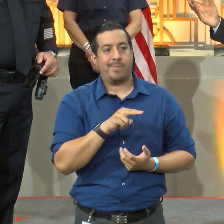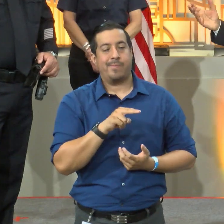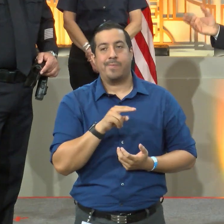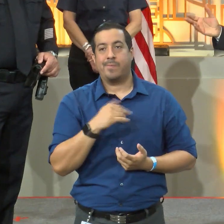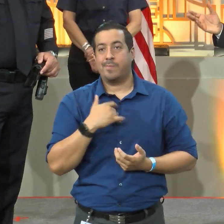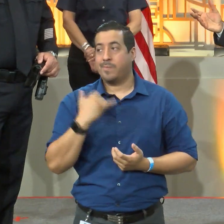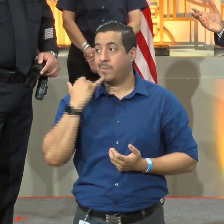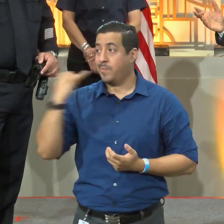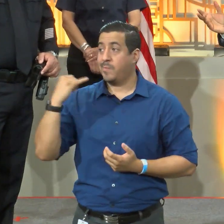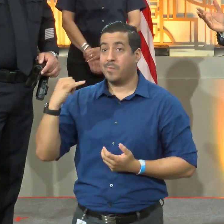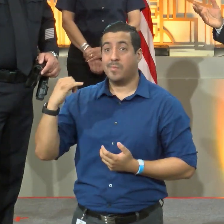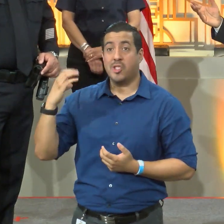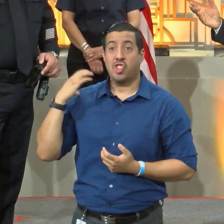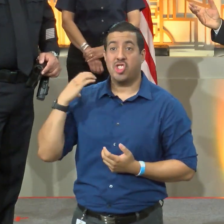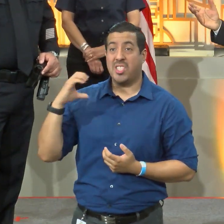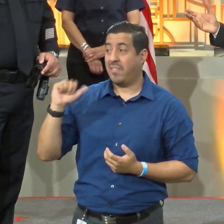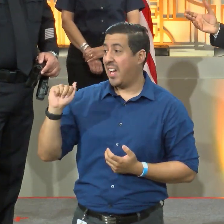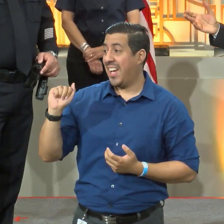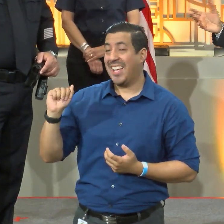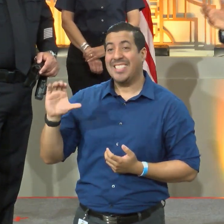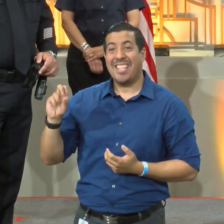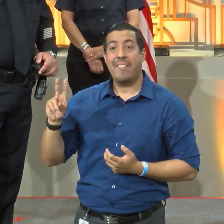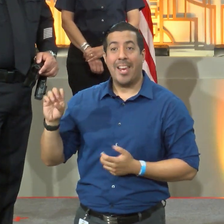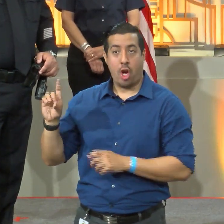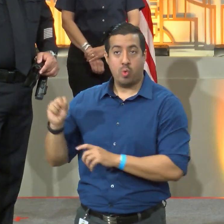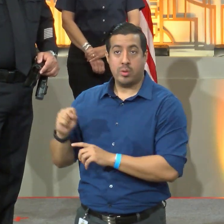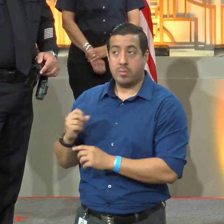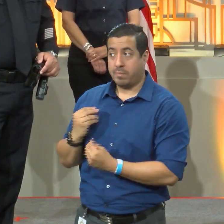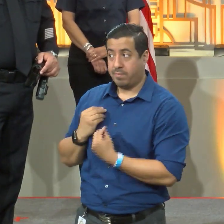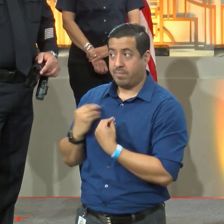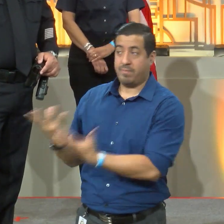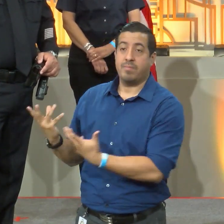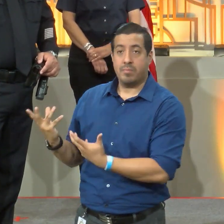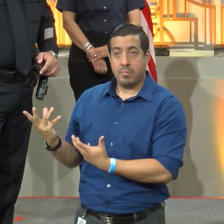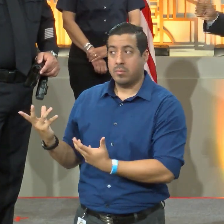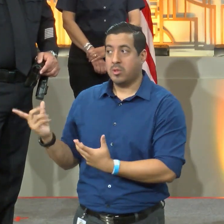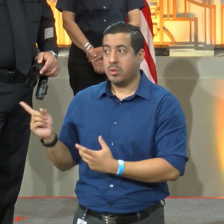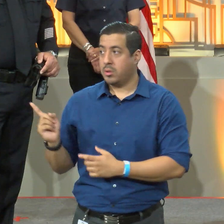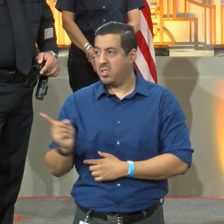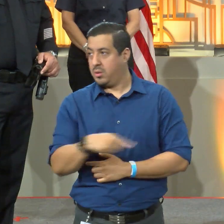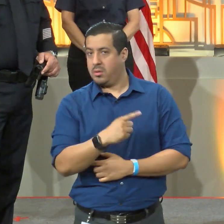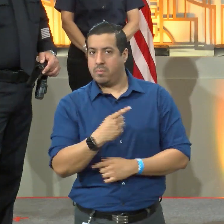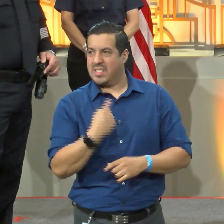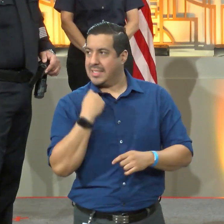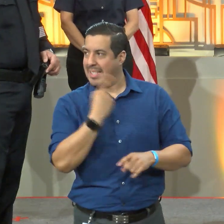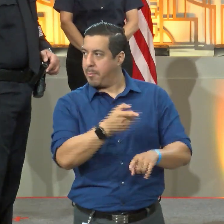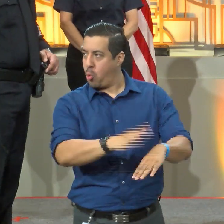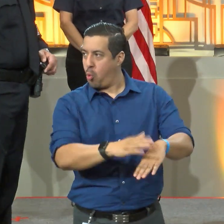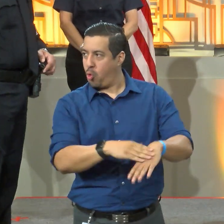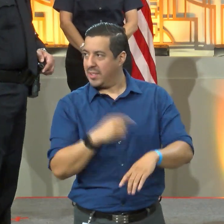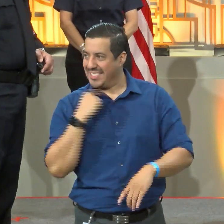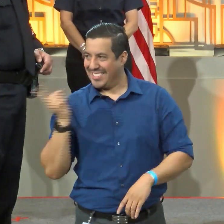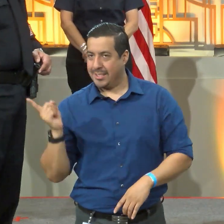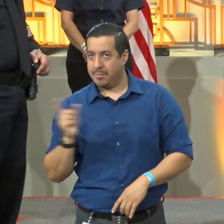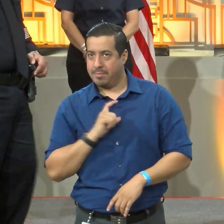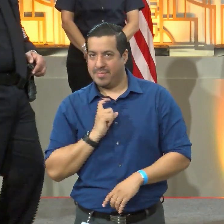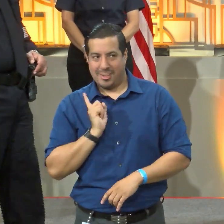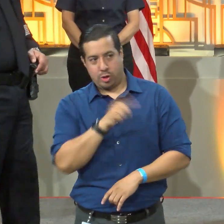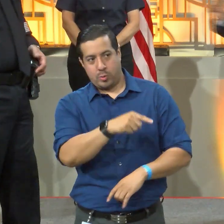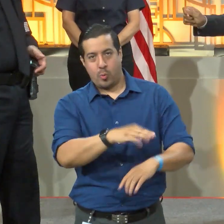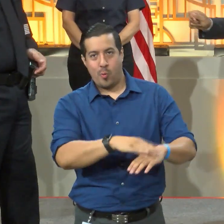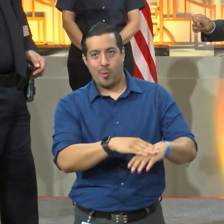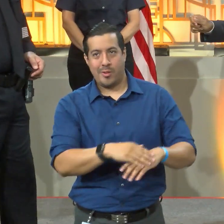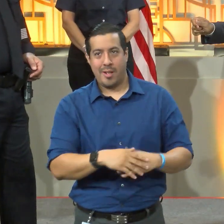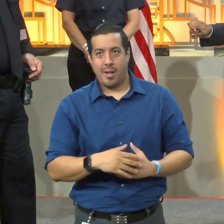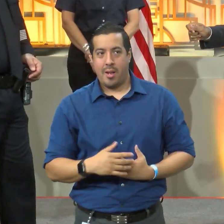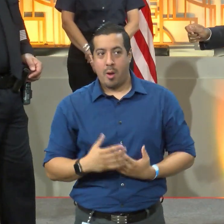Chief Aceveda to give him the address so he could go and write them, give them a warning first, and